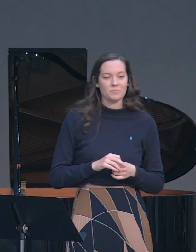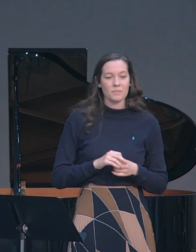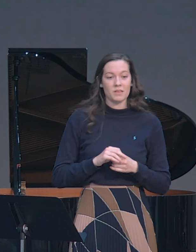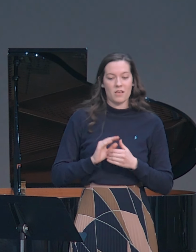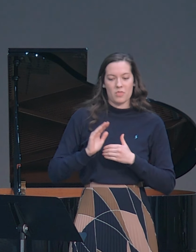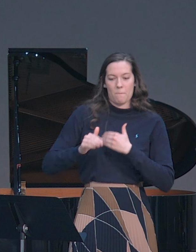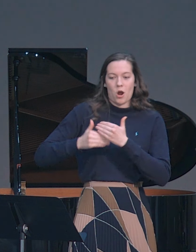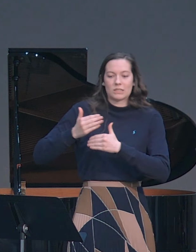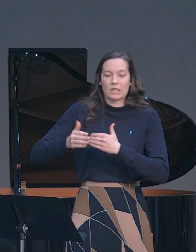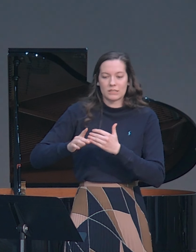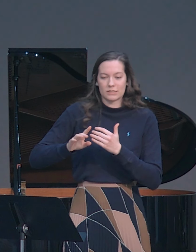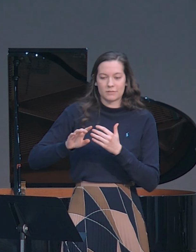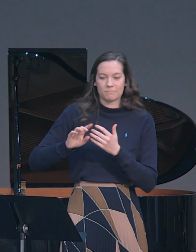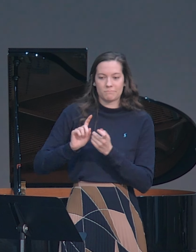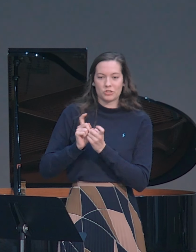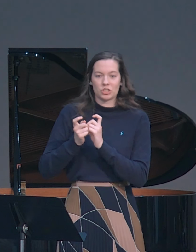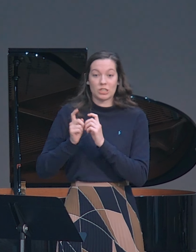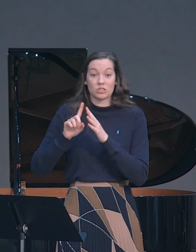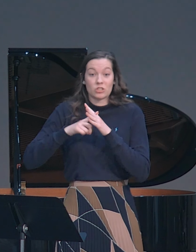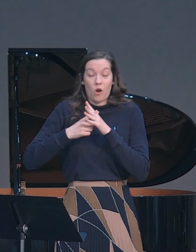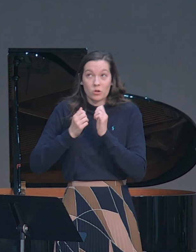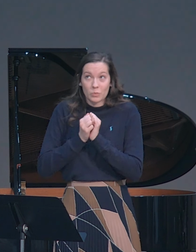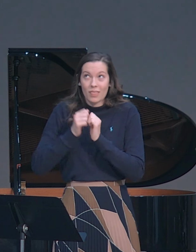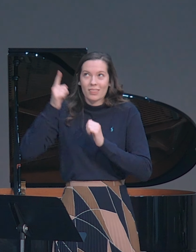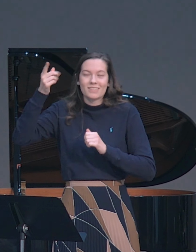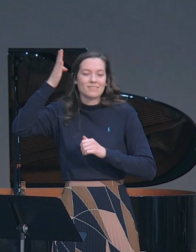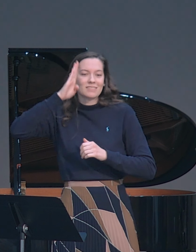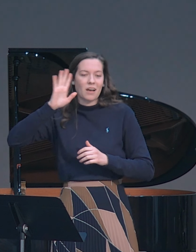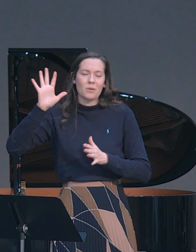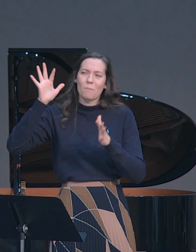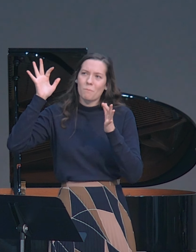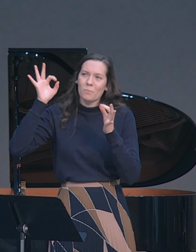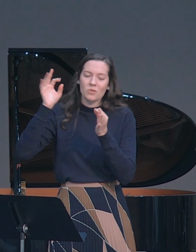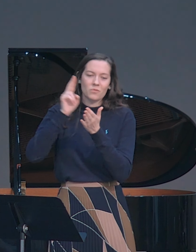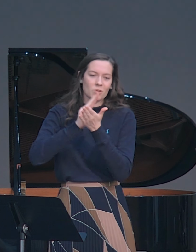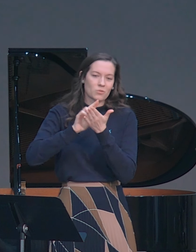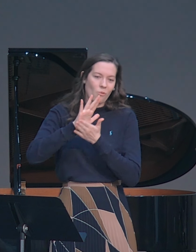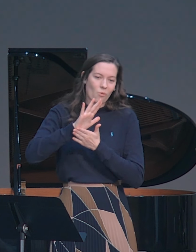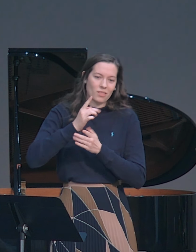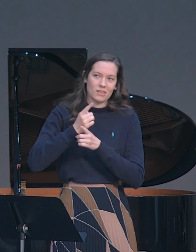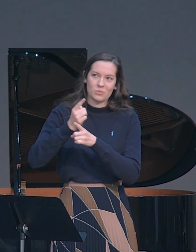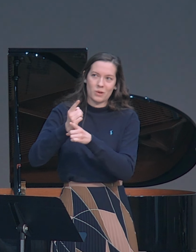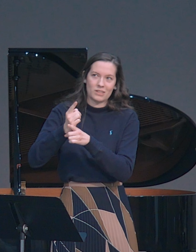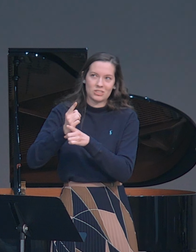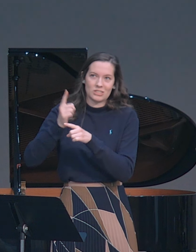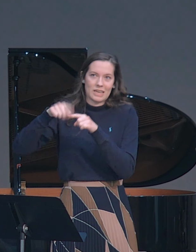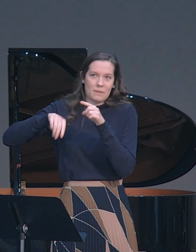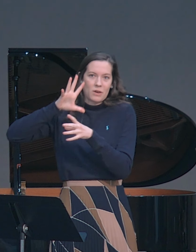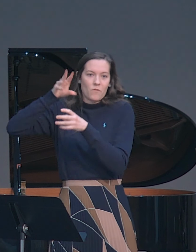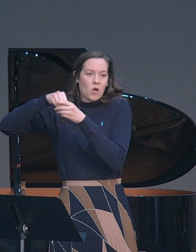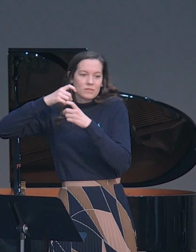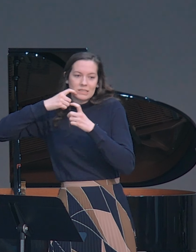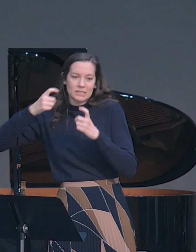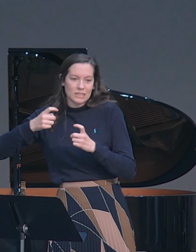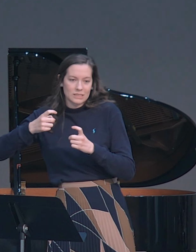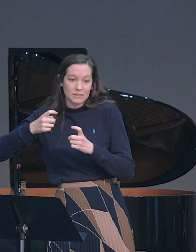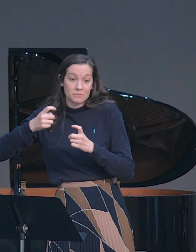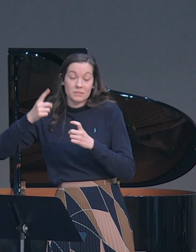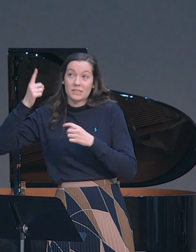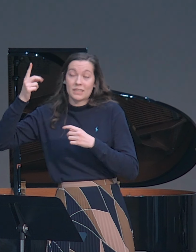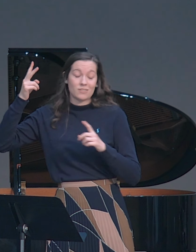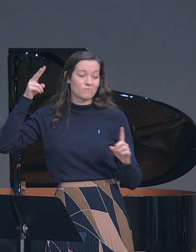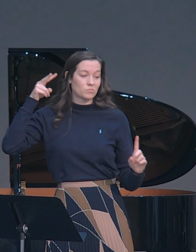a good, perfect, holy, and righteous God who can have no part of sin, that looked upon